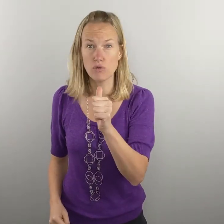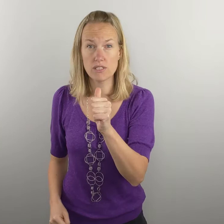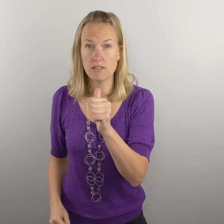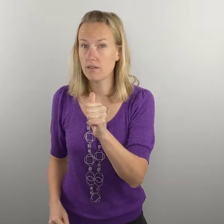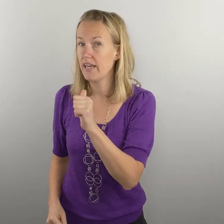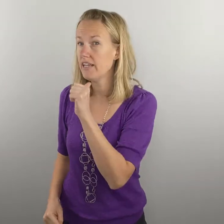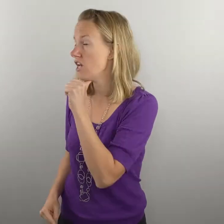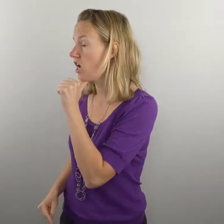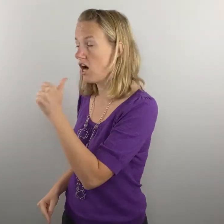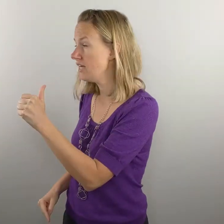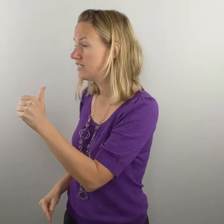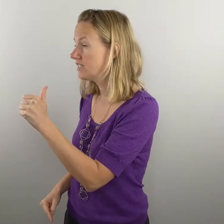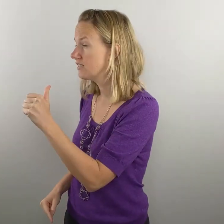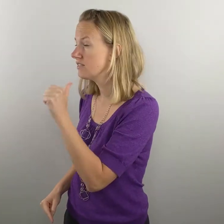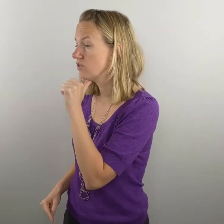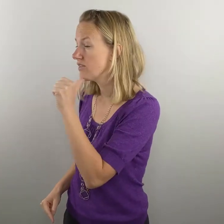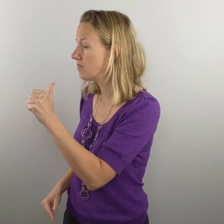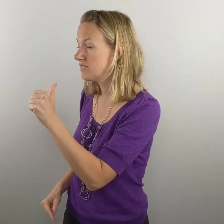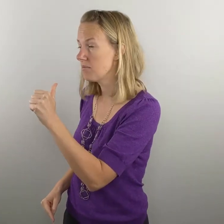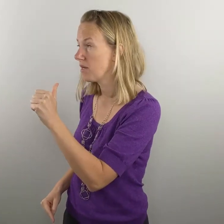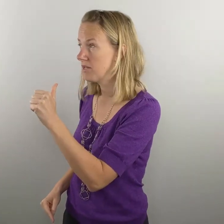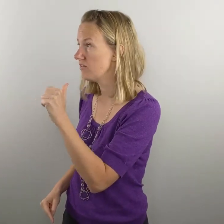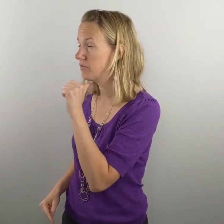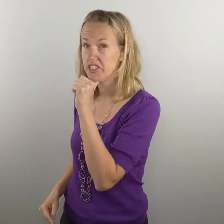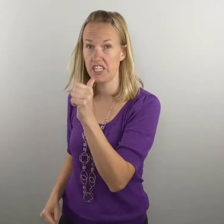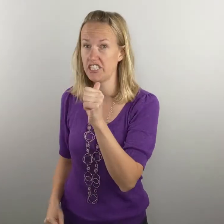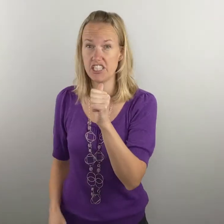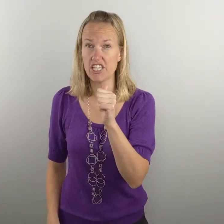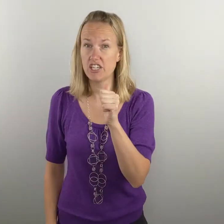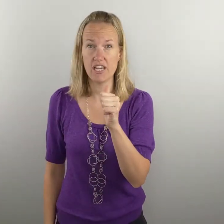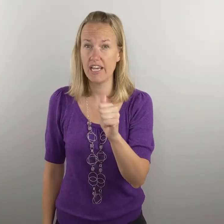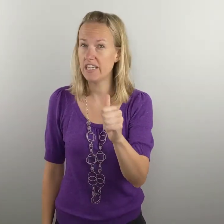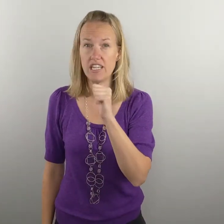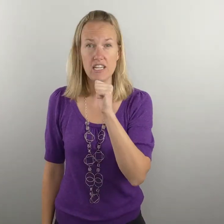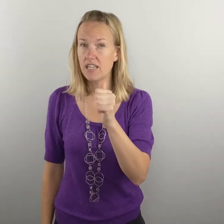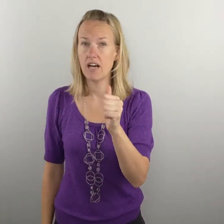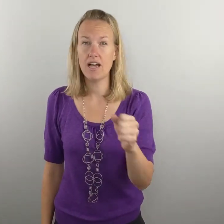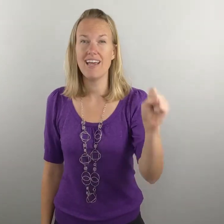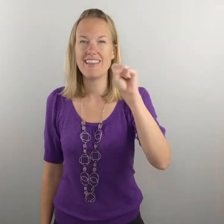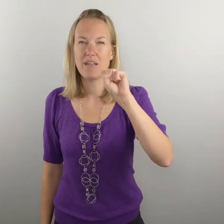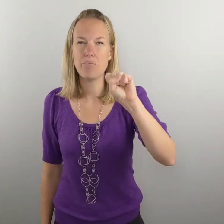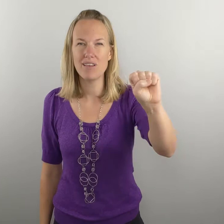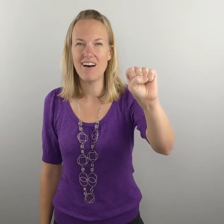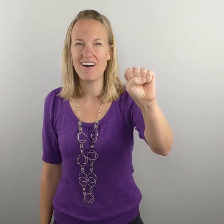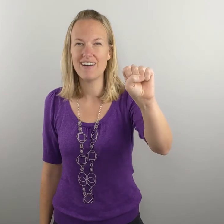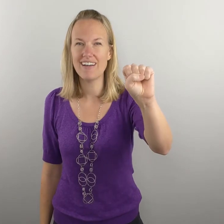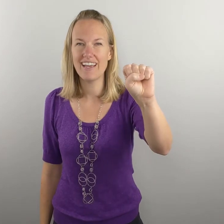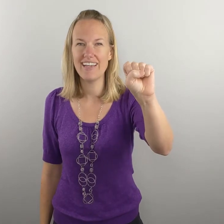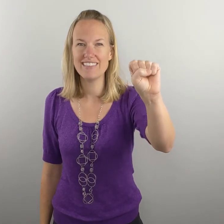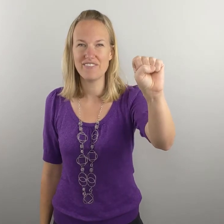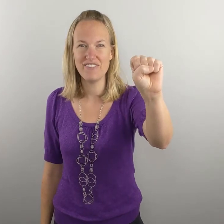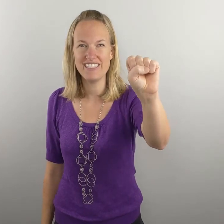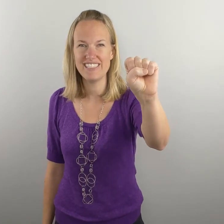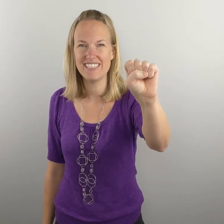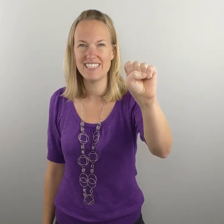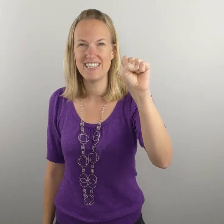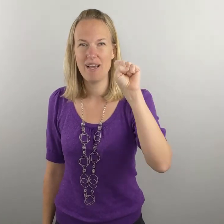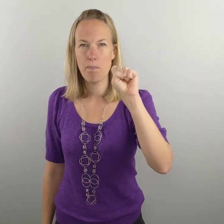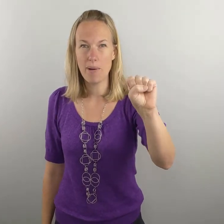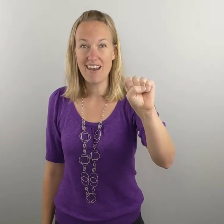don't, okay, not. So a thumbs up coming out from your chin and shaking your head, not, and then belong, okay? It's a fist,